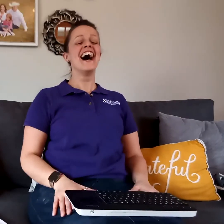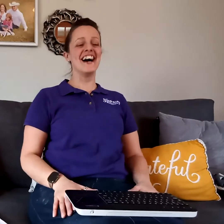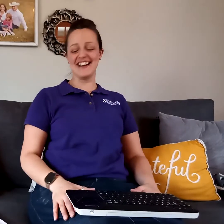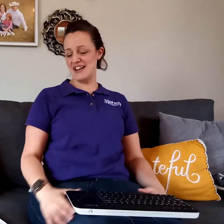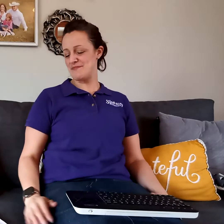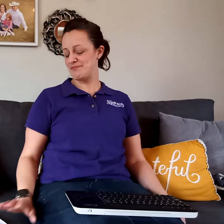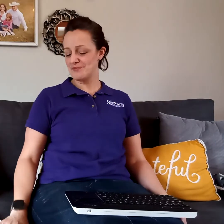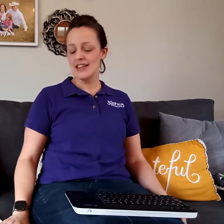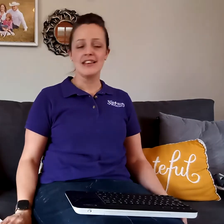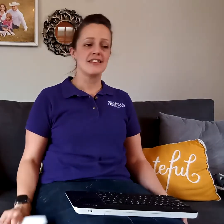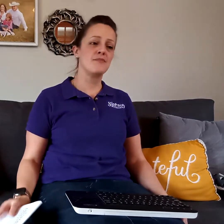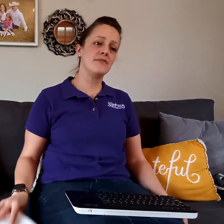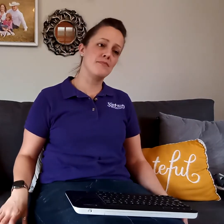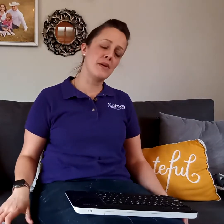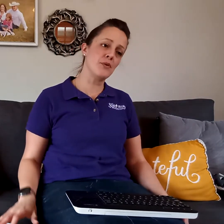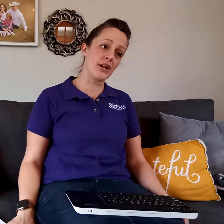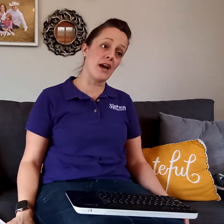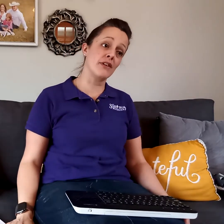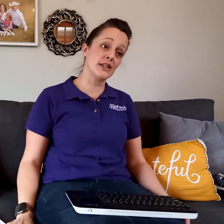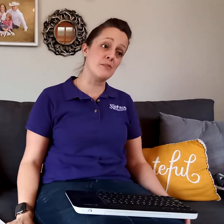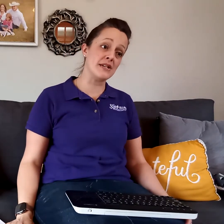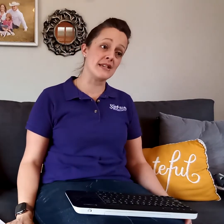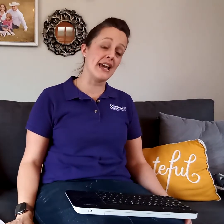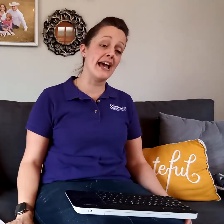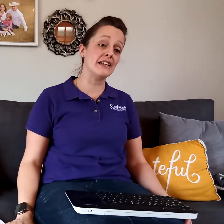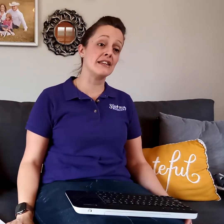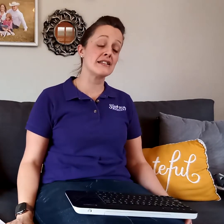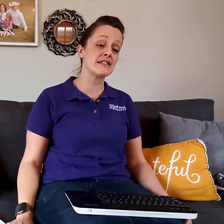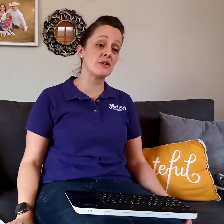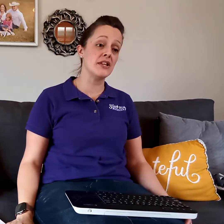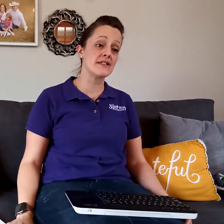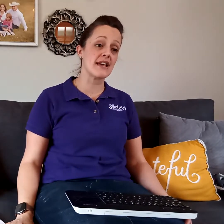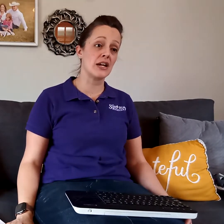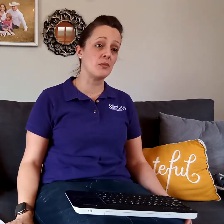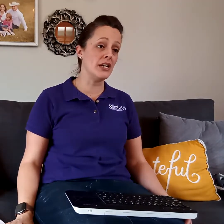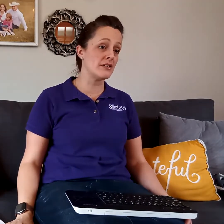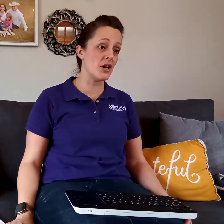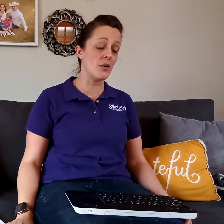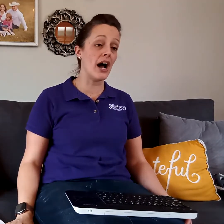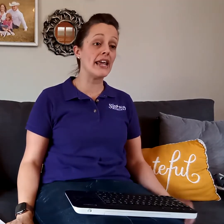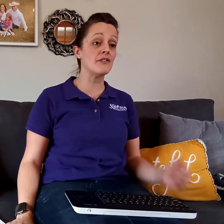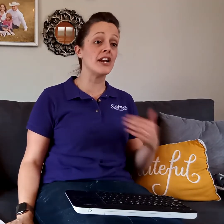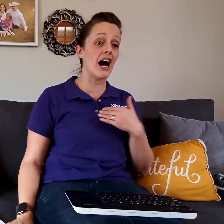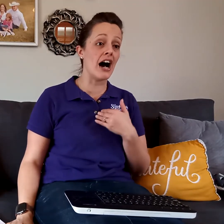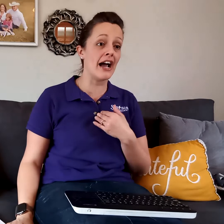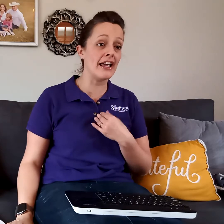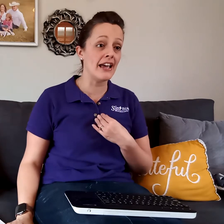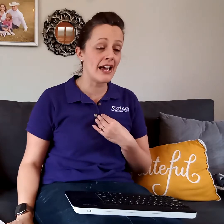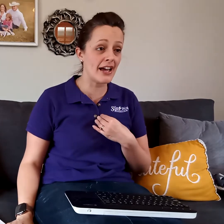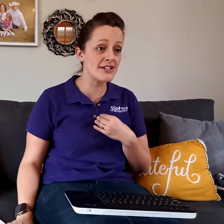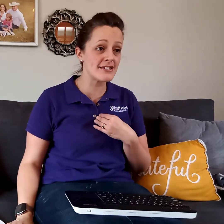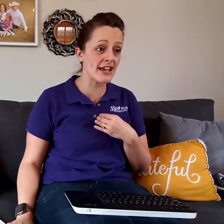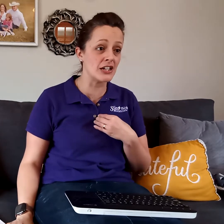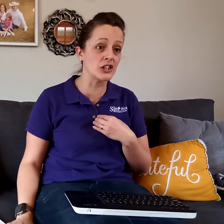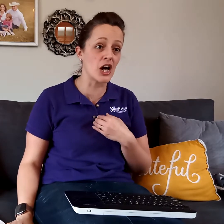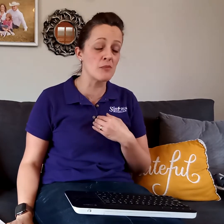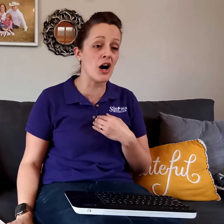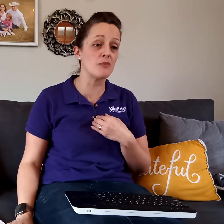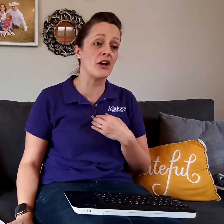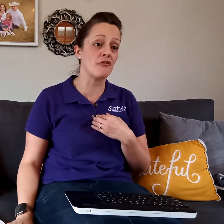right. People get really busy, and this is only the second week, so even I had to set an alarm on my phone